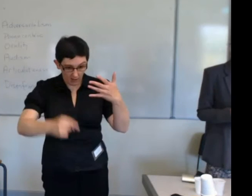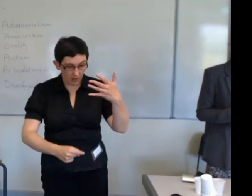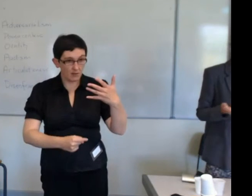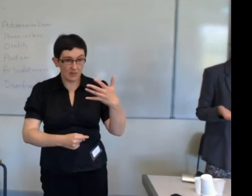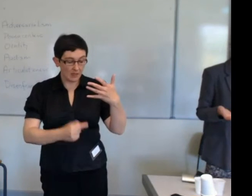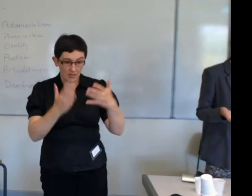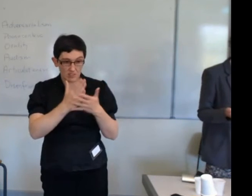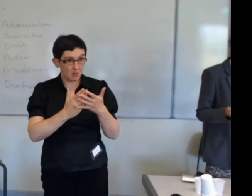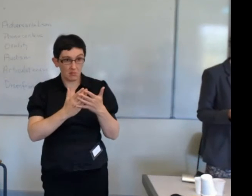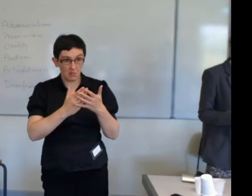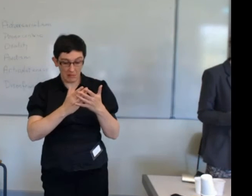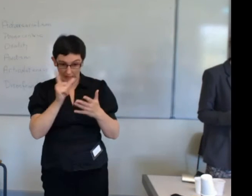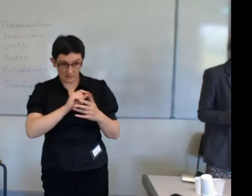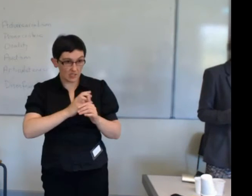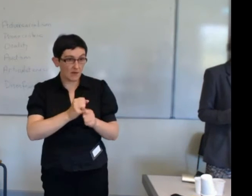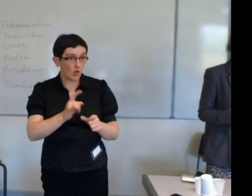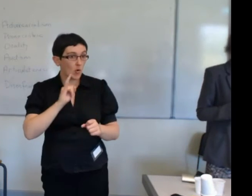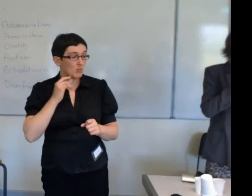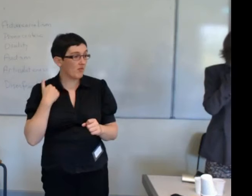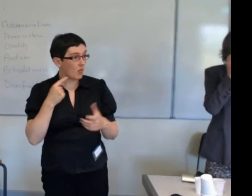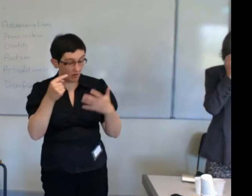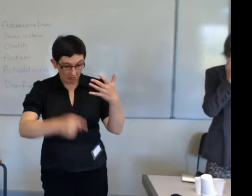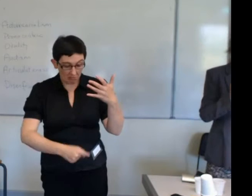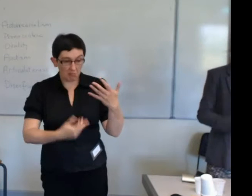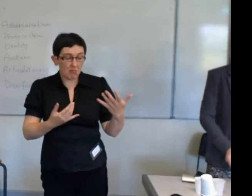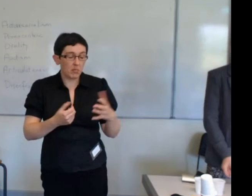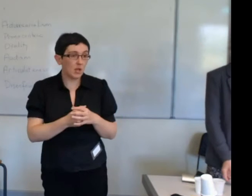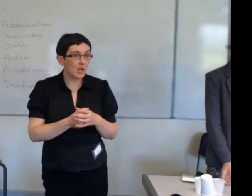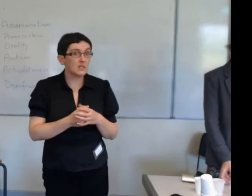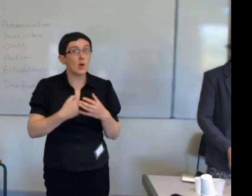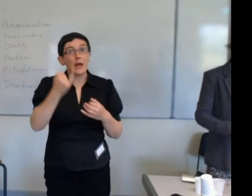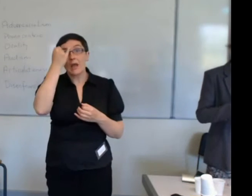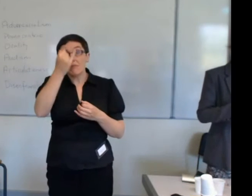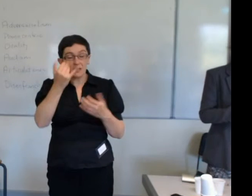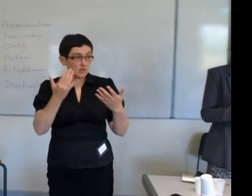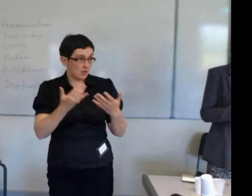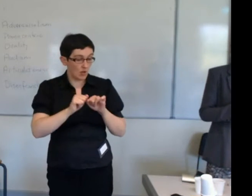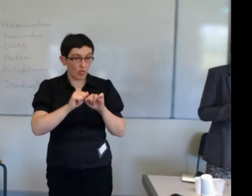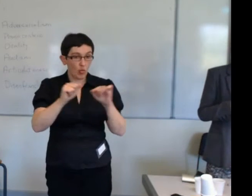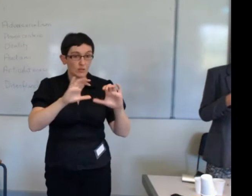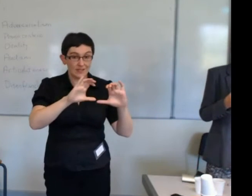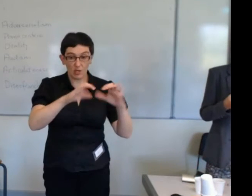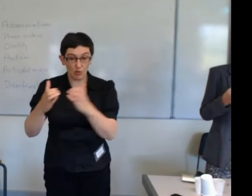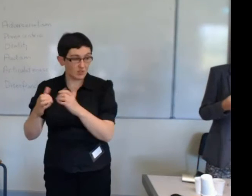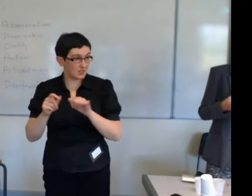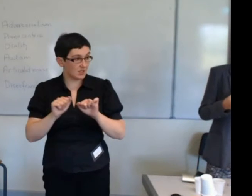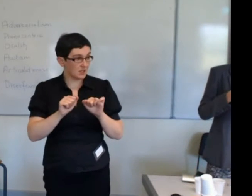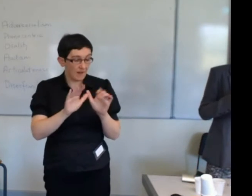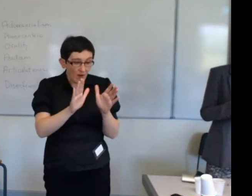the names of some of those languages before. So I would imagine that those communities are very small